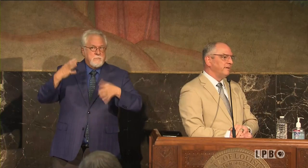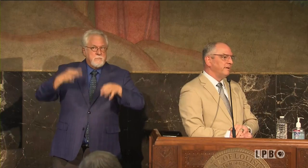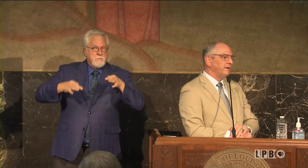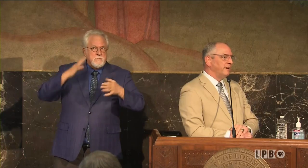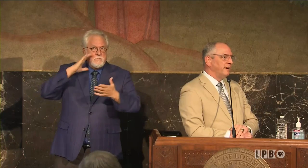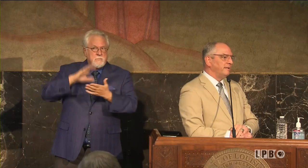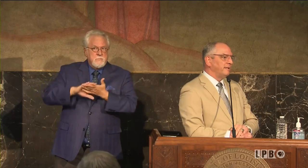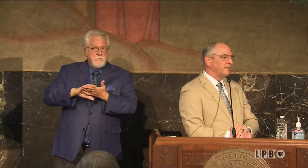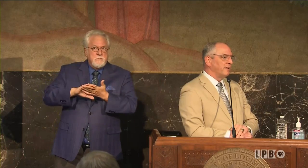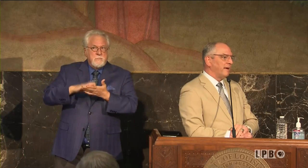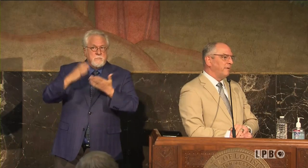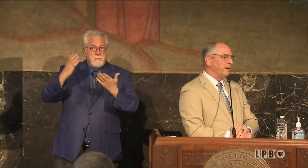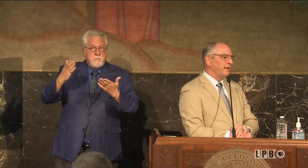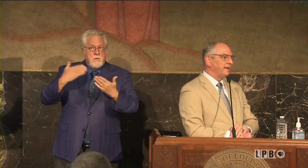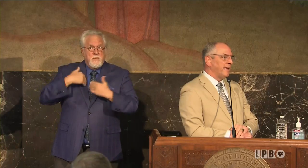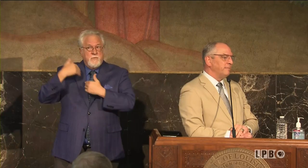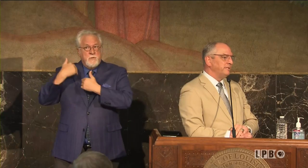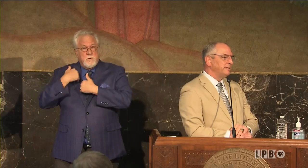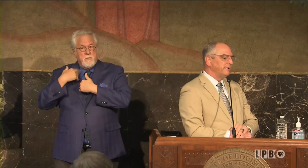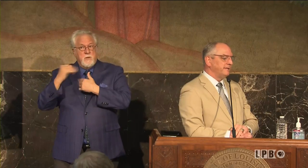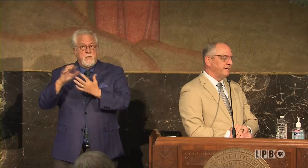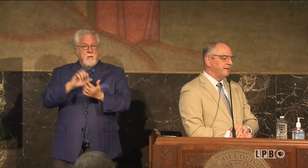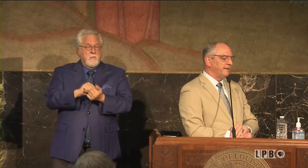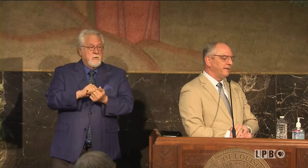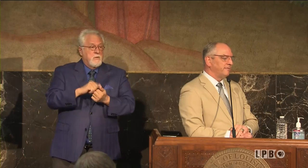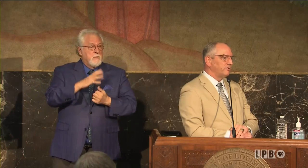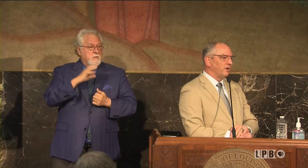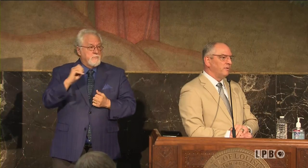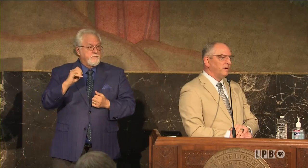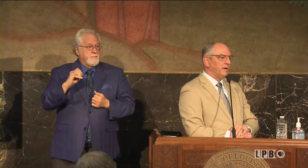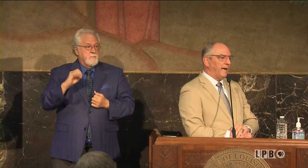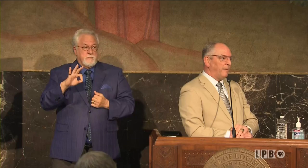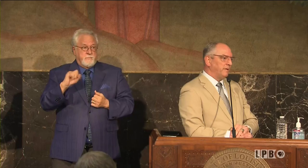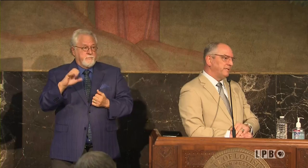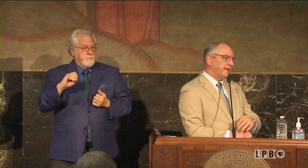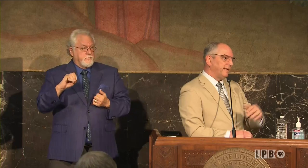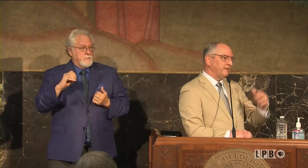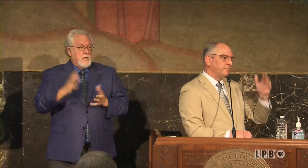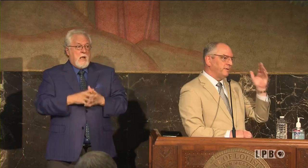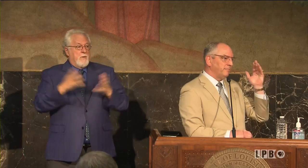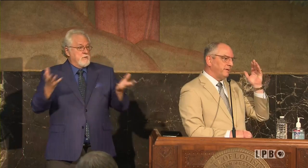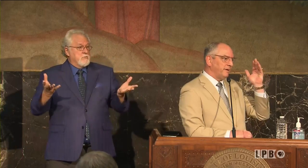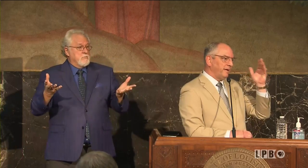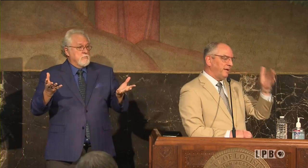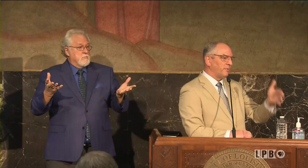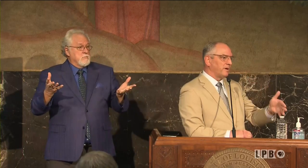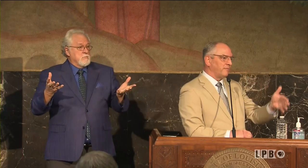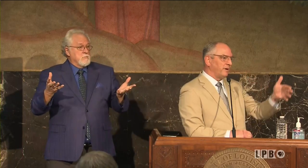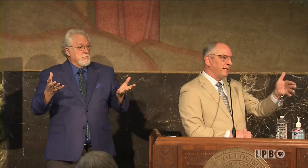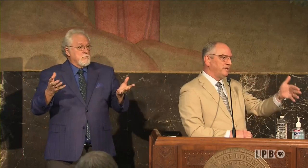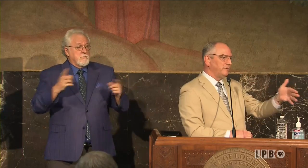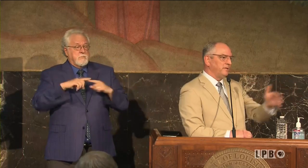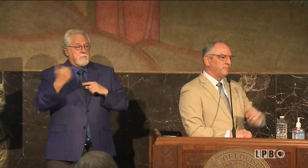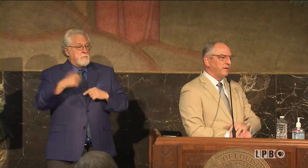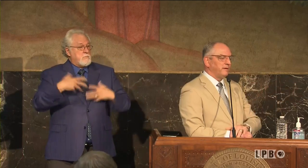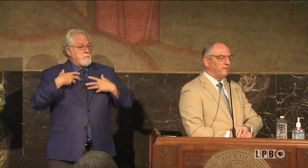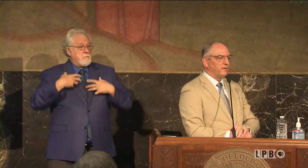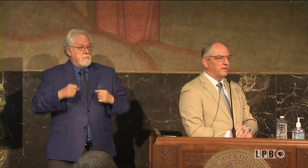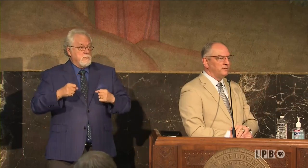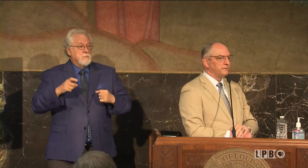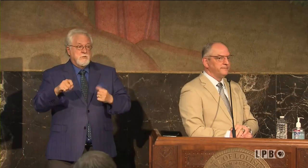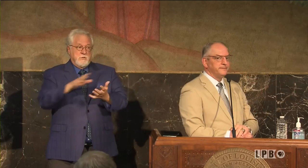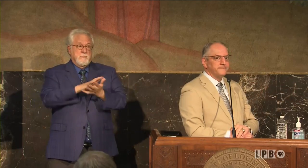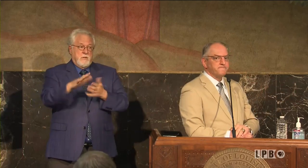believe that there's liability and damages, and if so, how much that is. But any recovery needs to be spent on